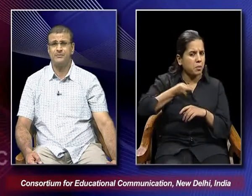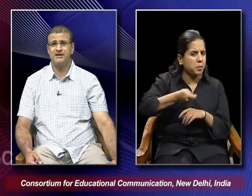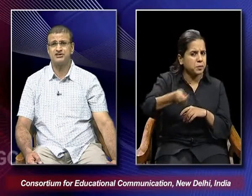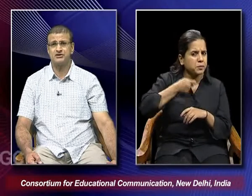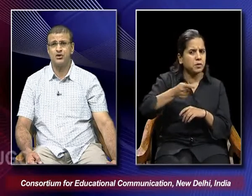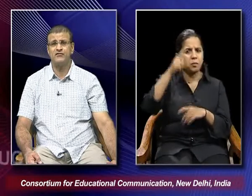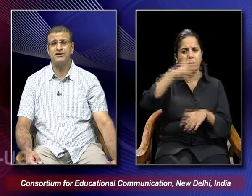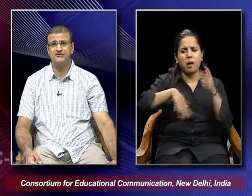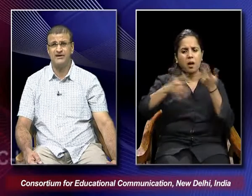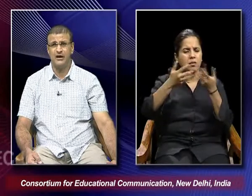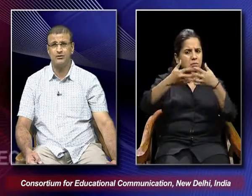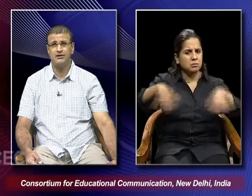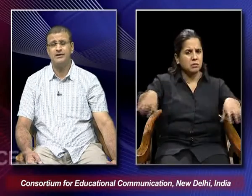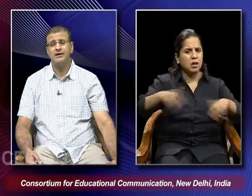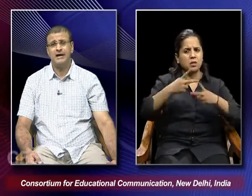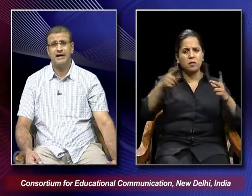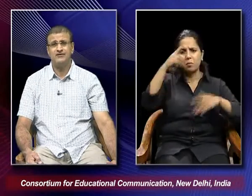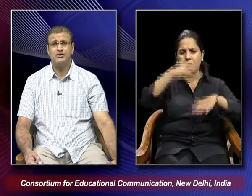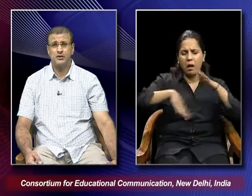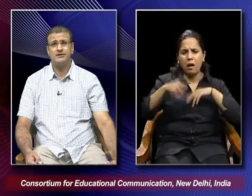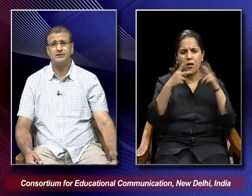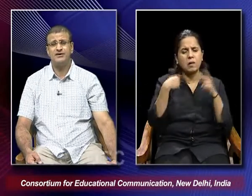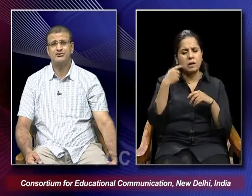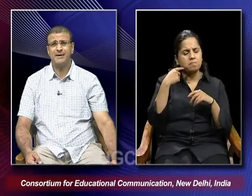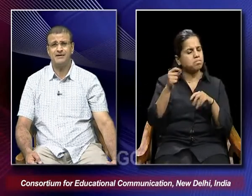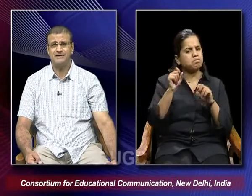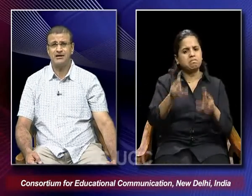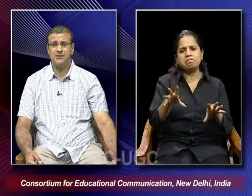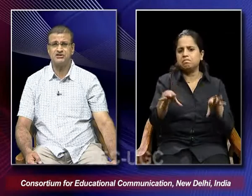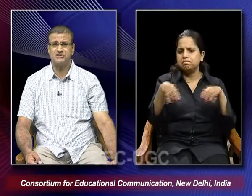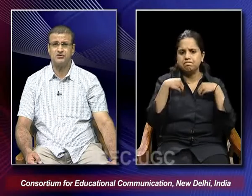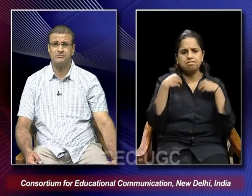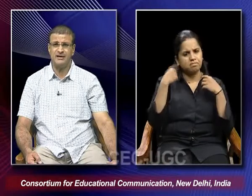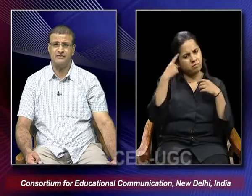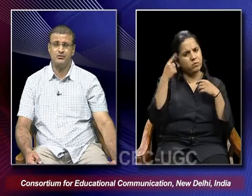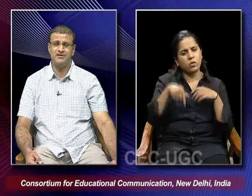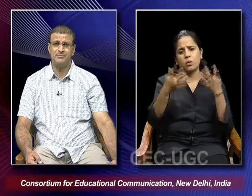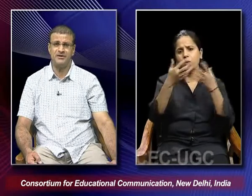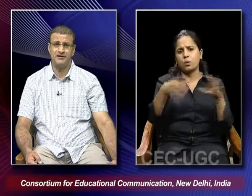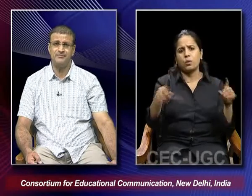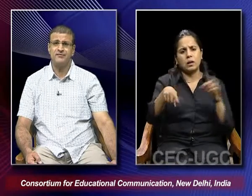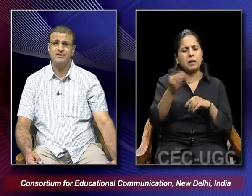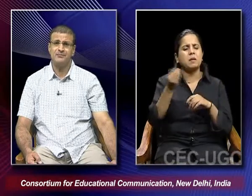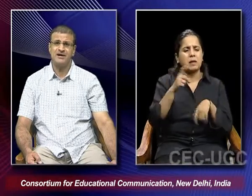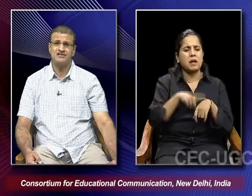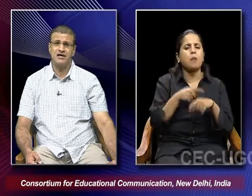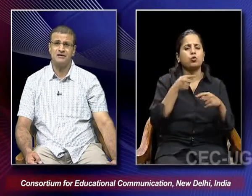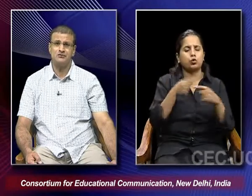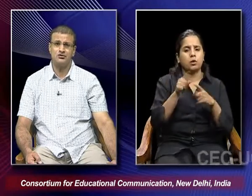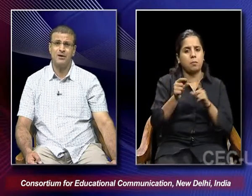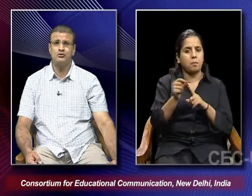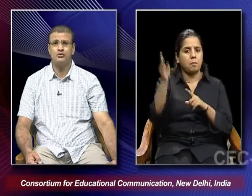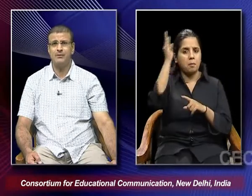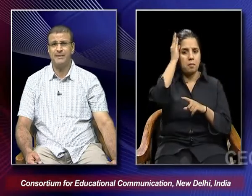for partition, offered a way out, and we took it. We expected that partition would be temporary, that Pakistan